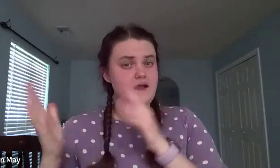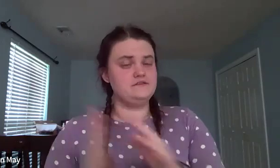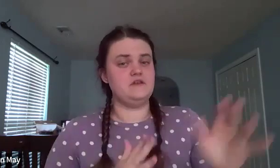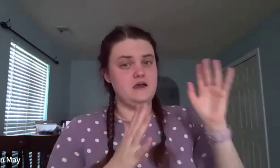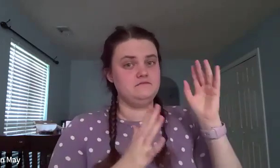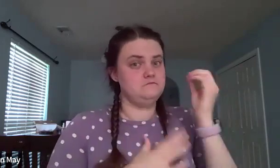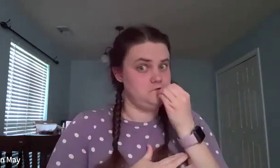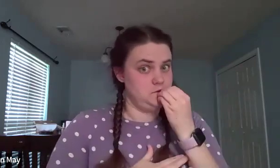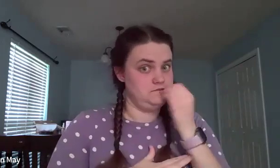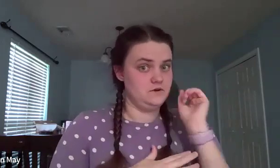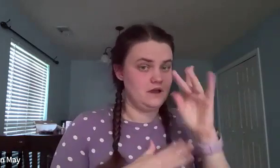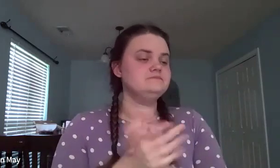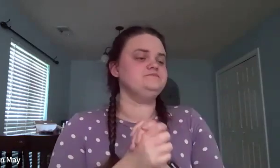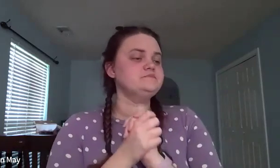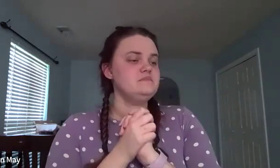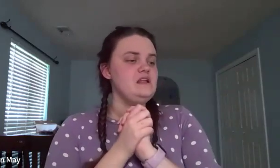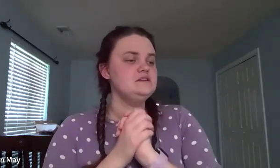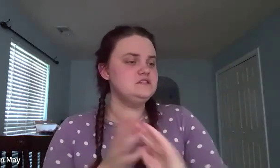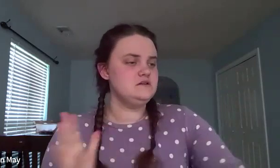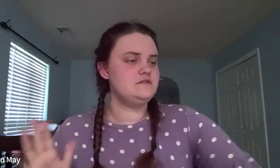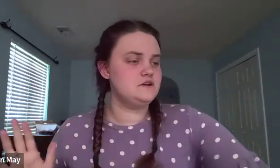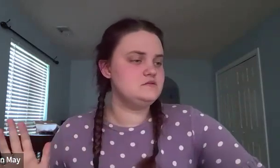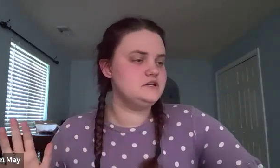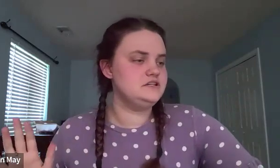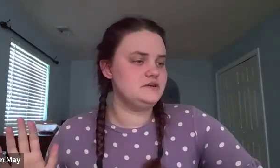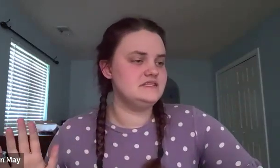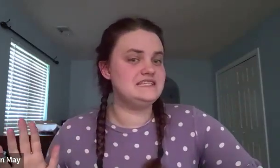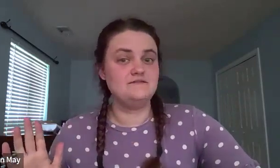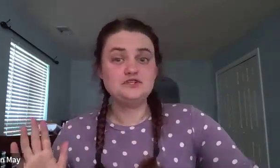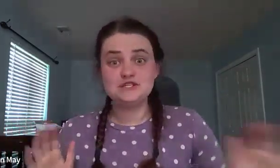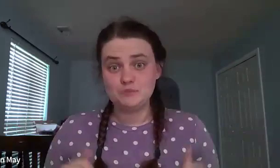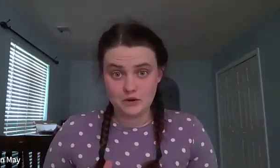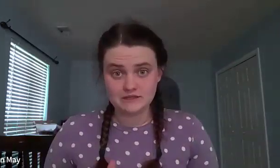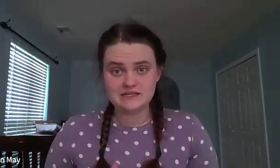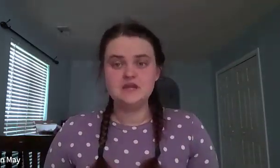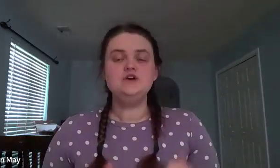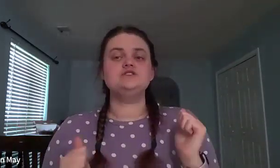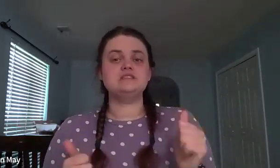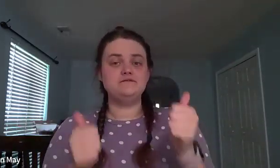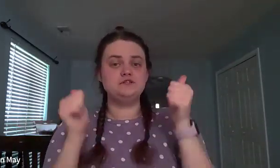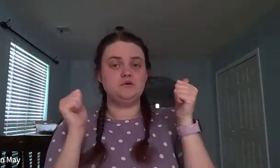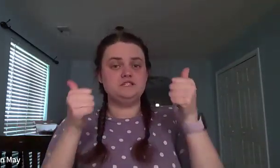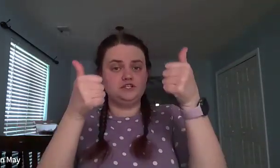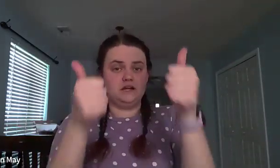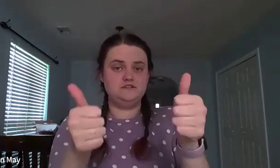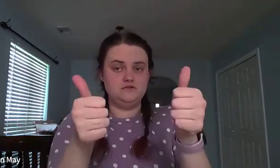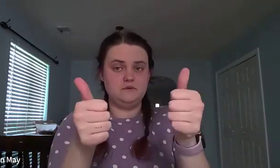after that, food. Okay. So the first one we're gonna do is the sign for sports. So the sign for sports is you're gonna have 2 thumbs